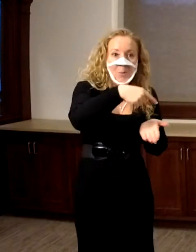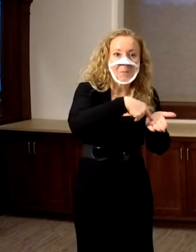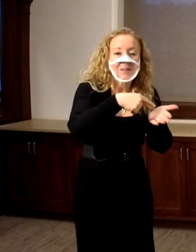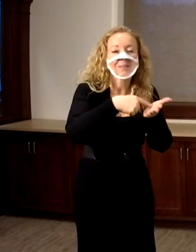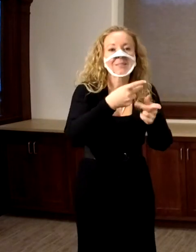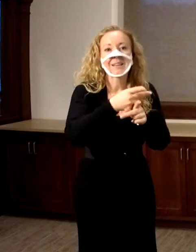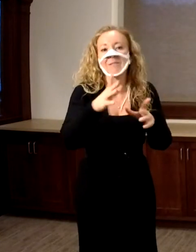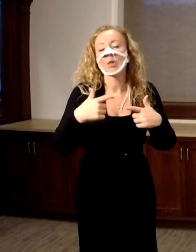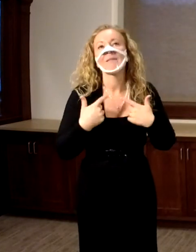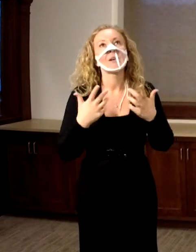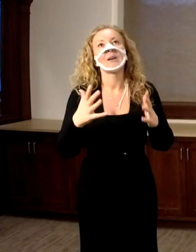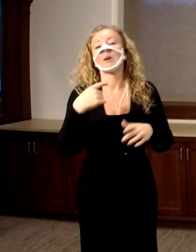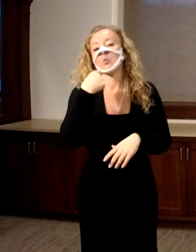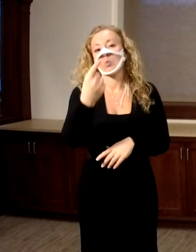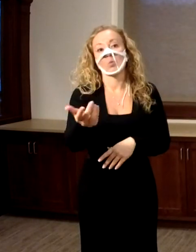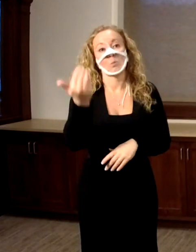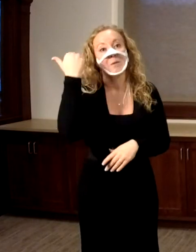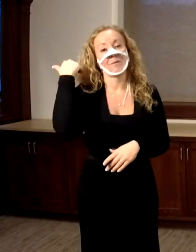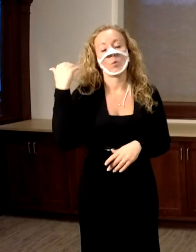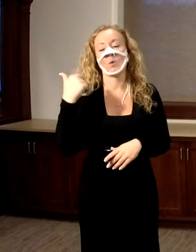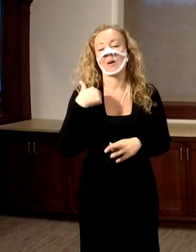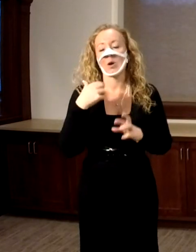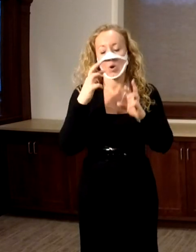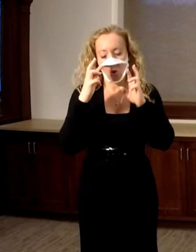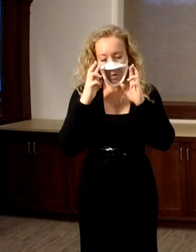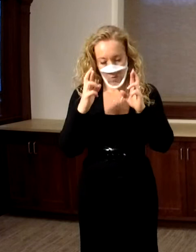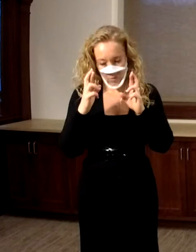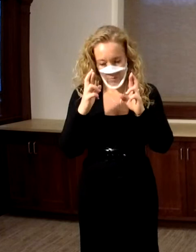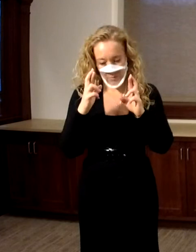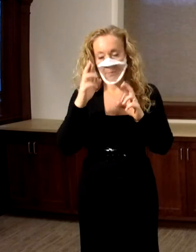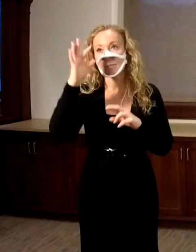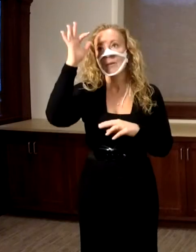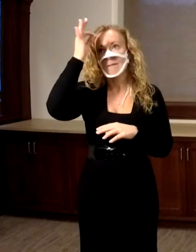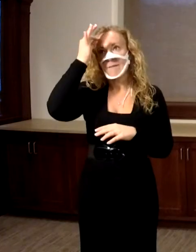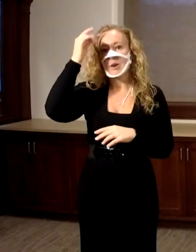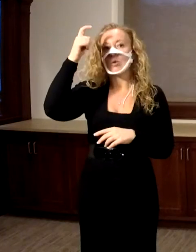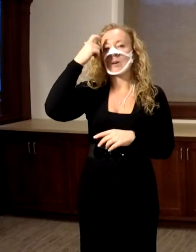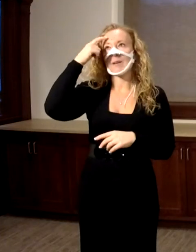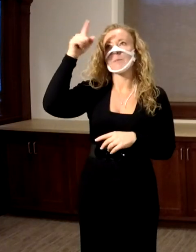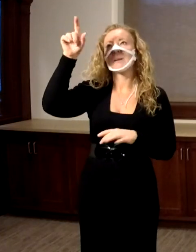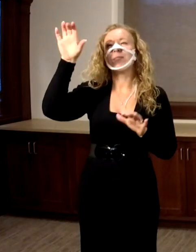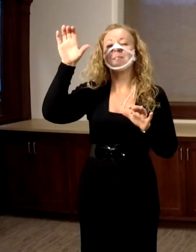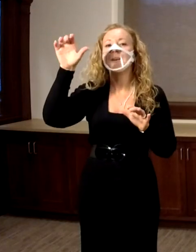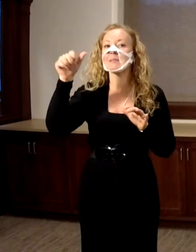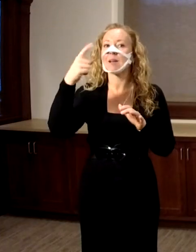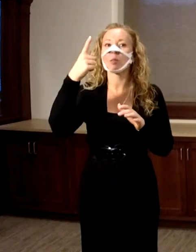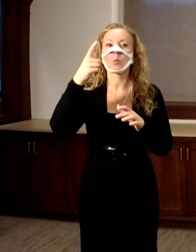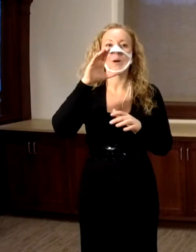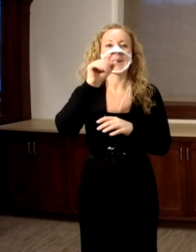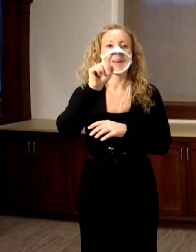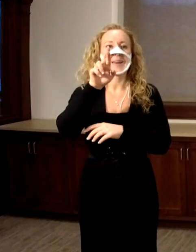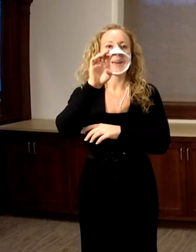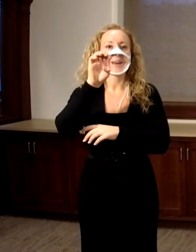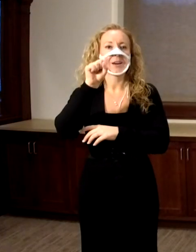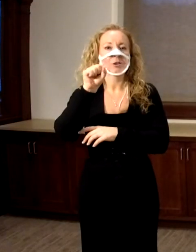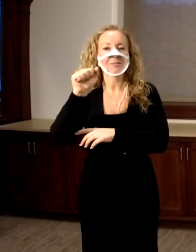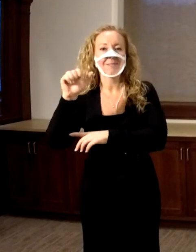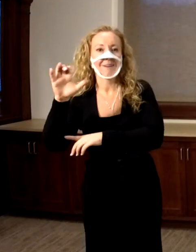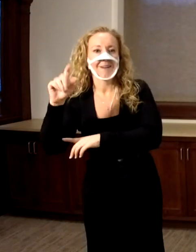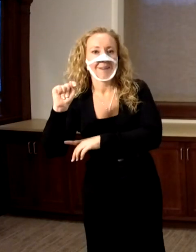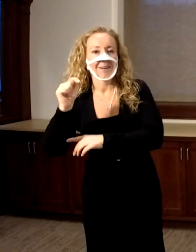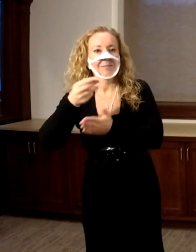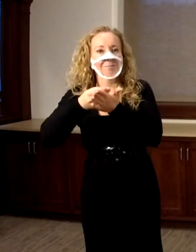Again, I've said this before, that I really am hopeful that the federal government does do another round of CARES. They did so early on